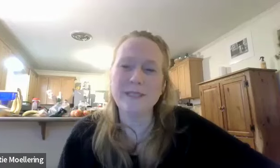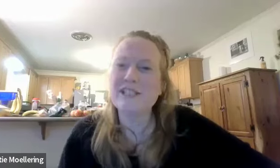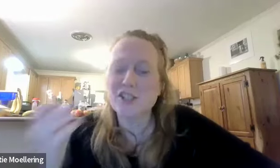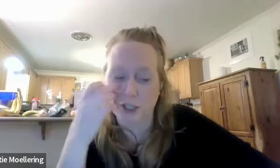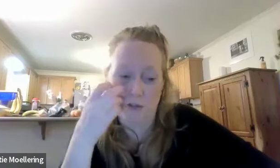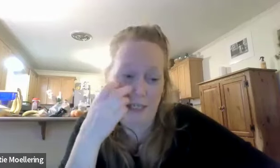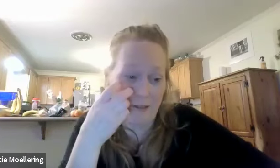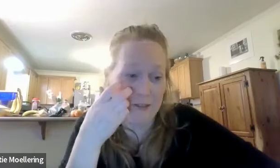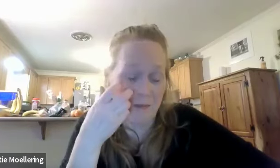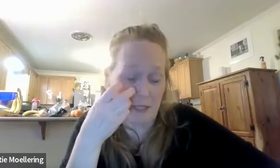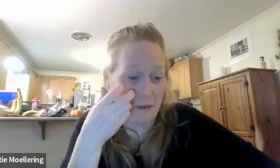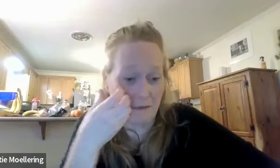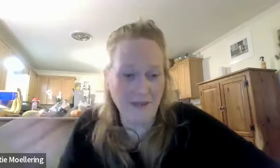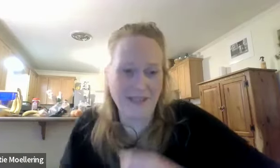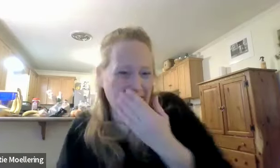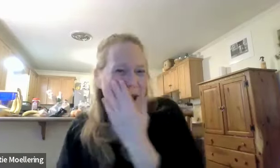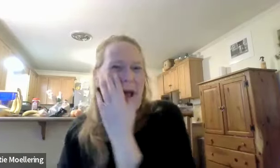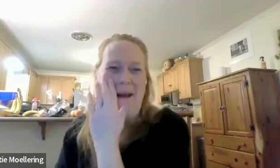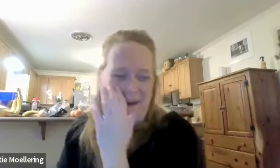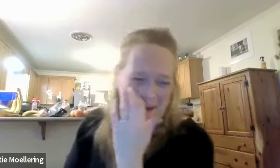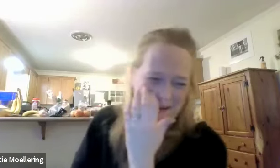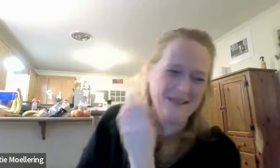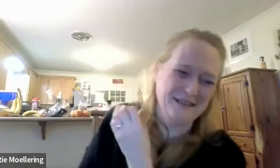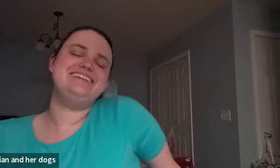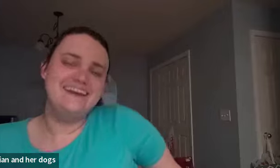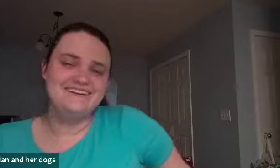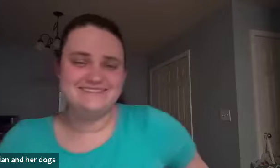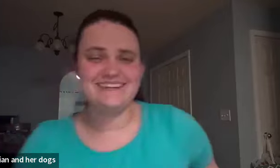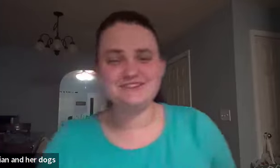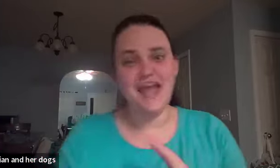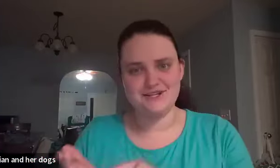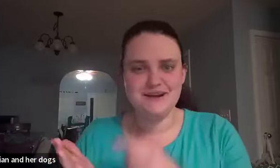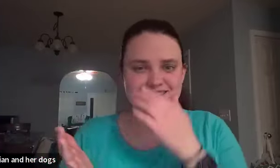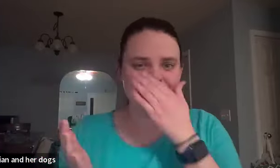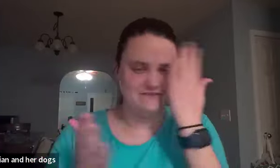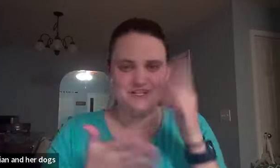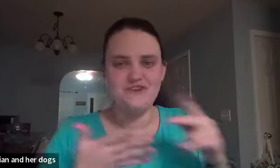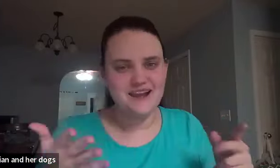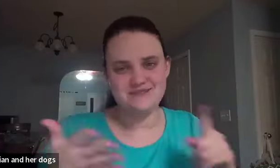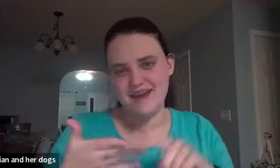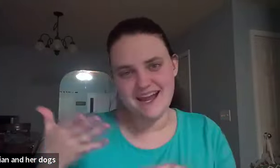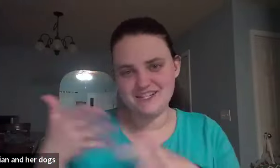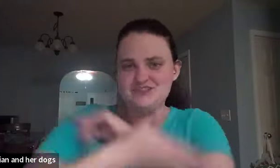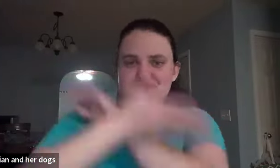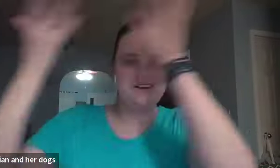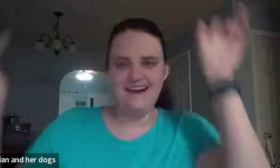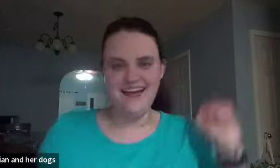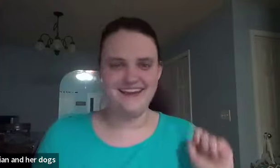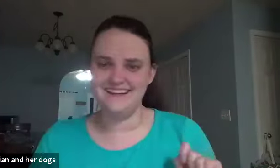get scurvy or something. Like potatoes. Like there's hash browns, French fries, mash. There's all